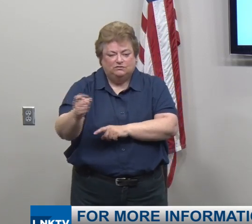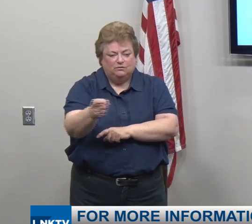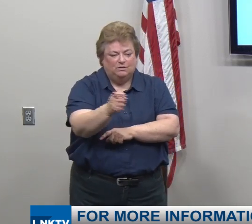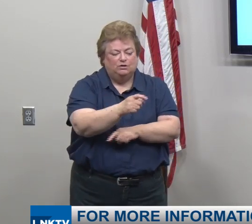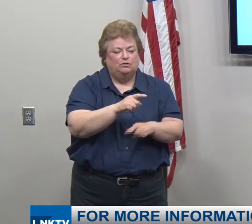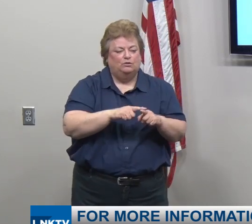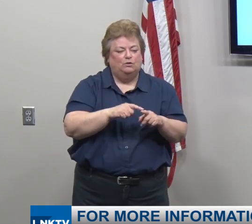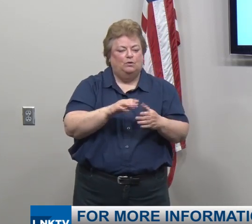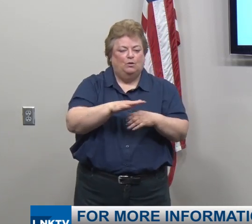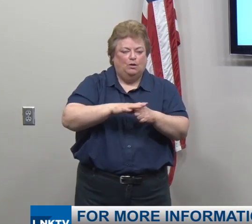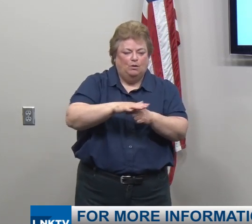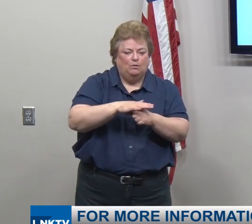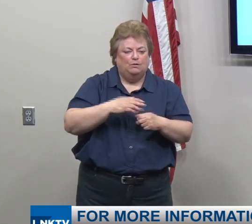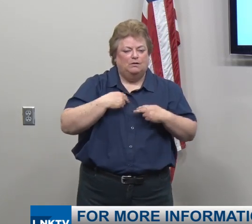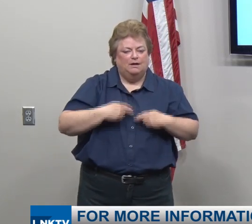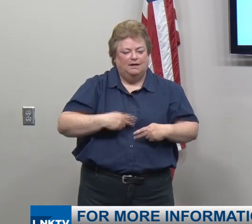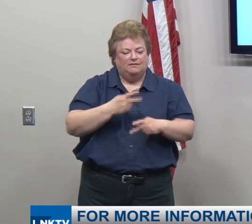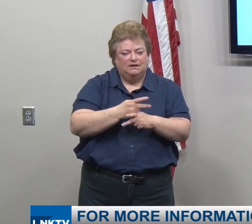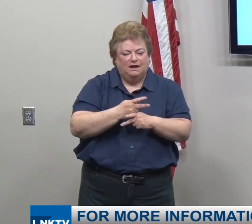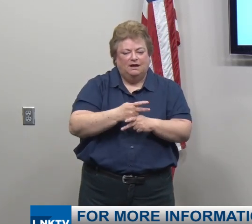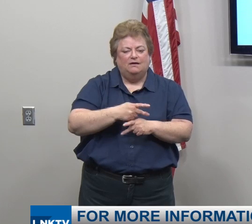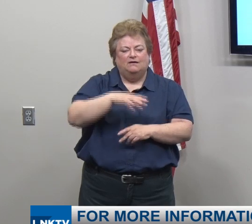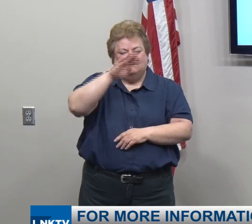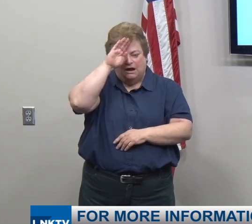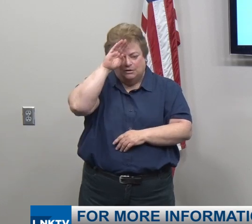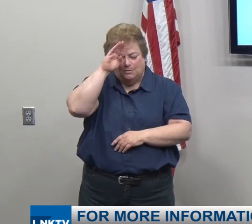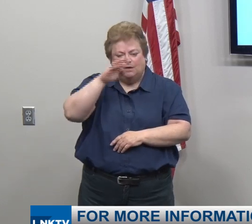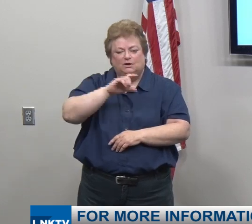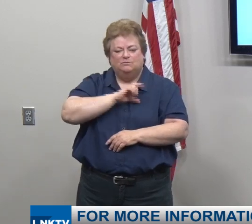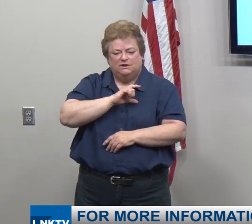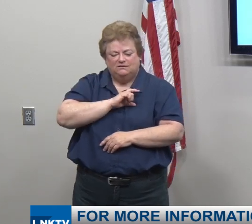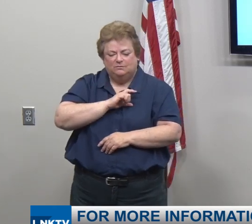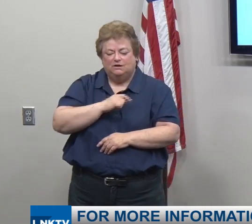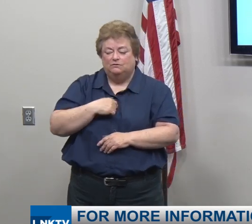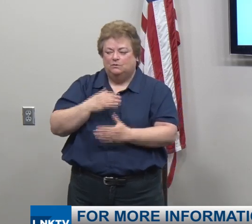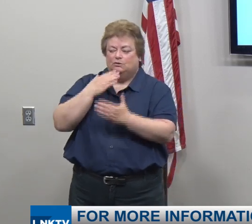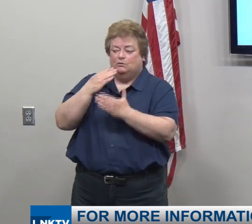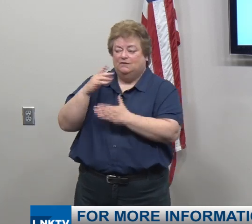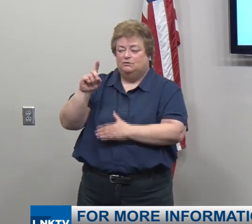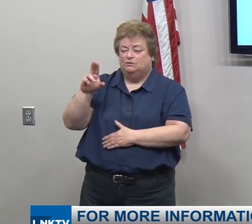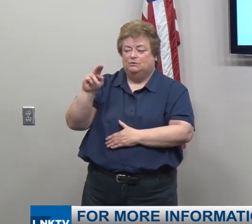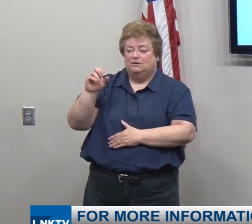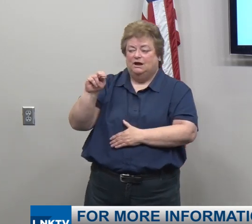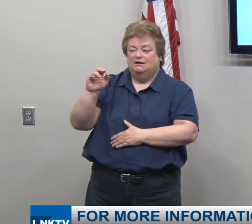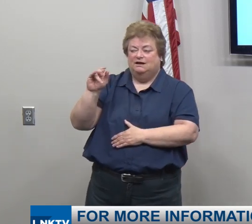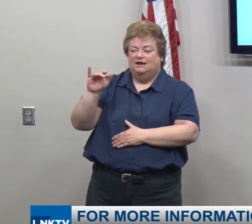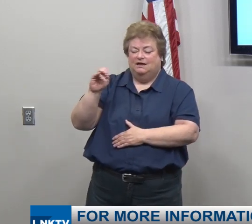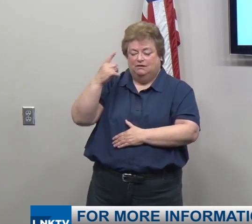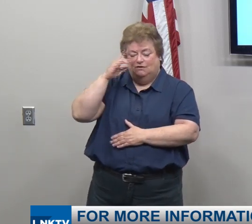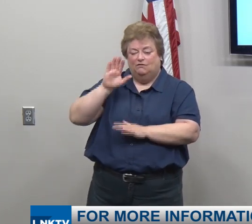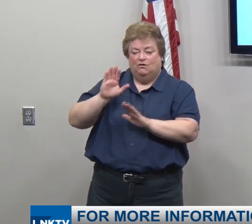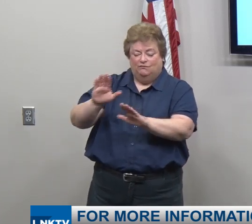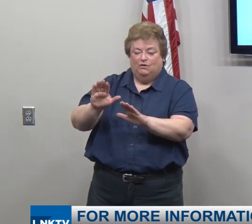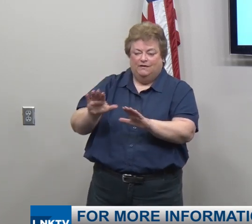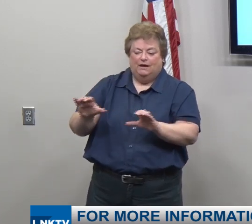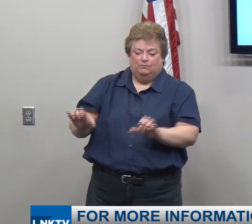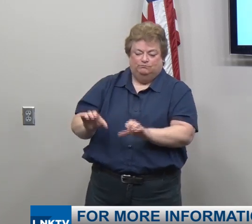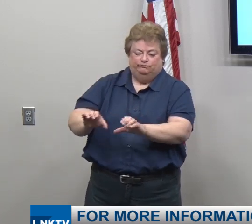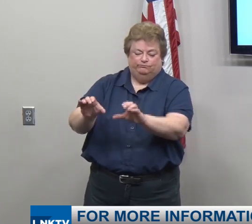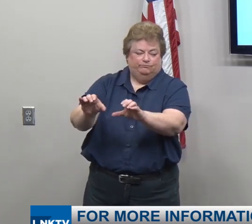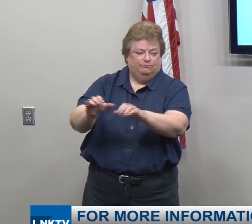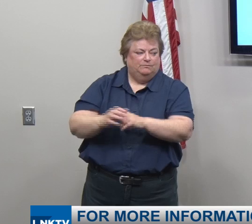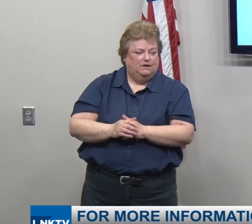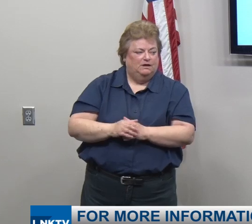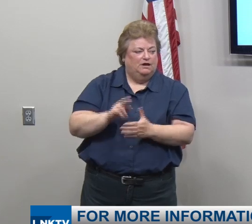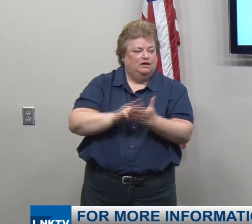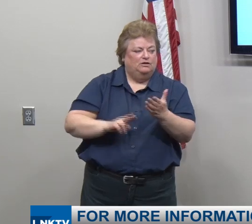local healthcare facilities. We are so grateful to Duncan for their incredible generosity and assistance in this effort.